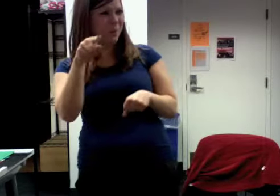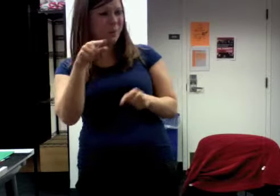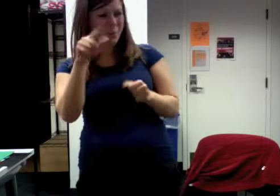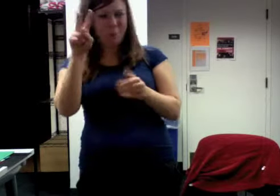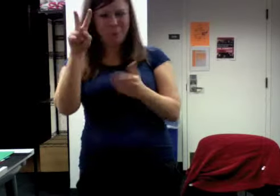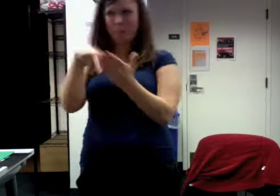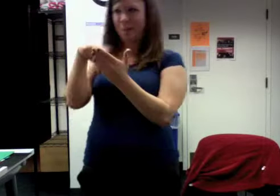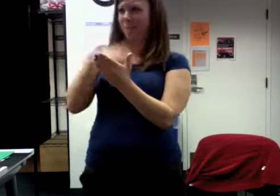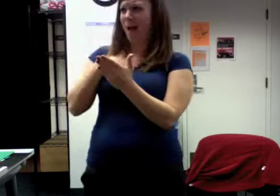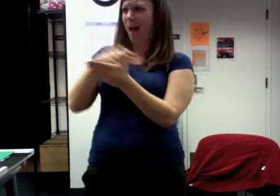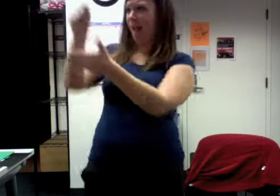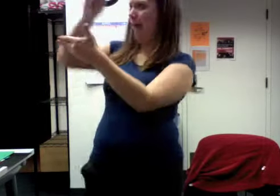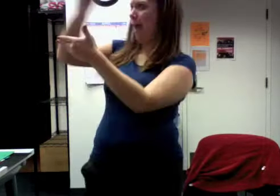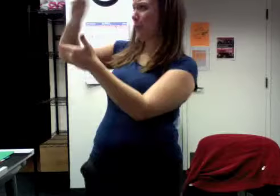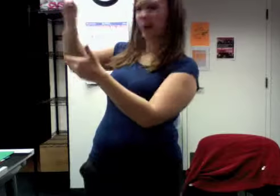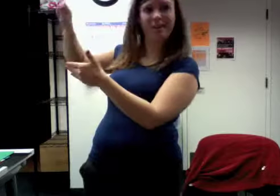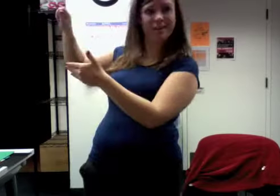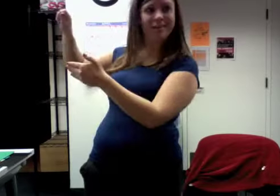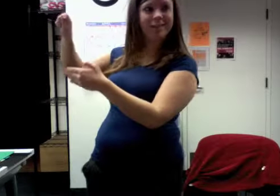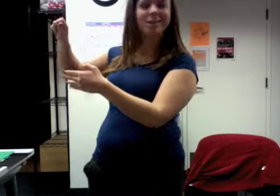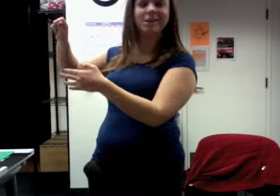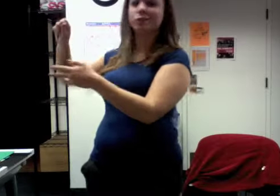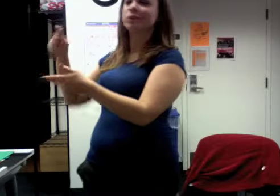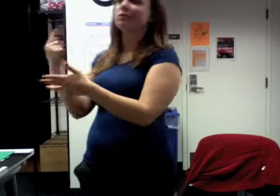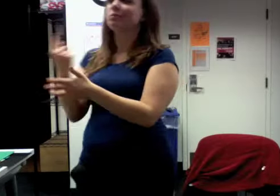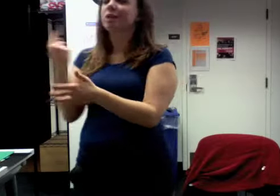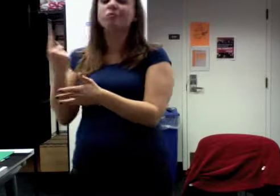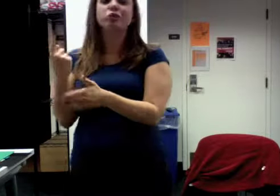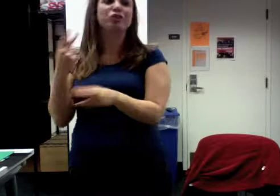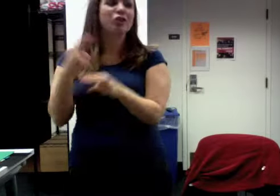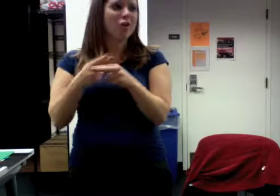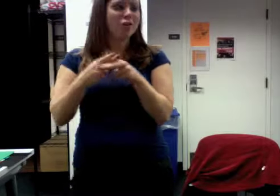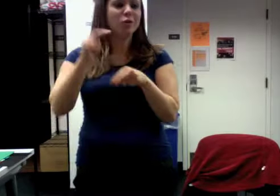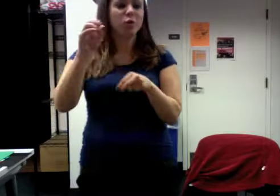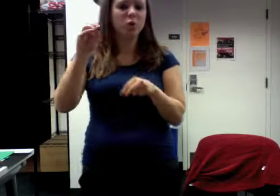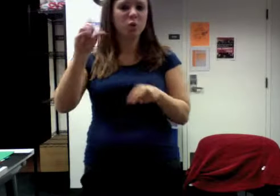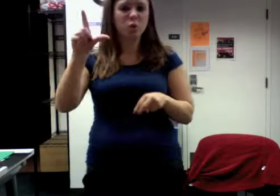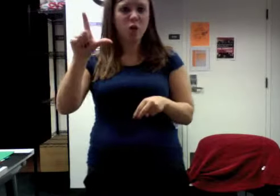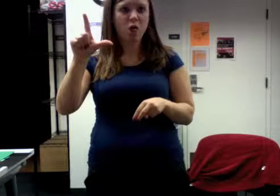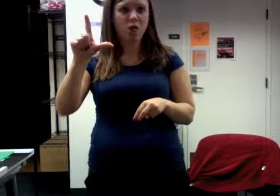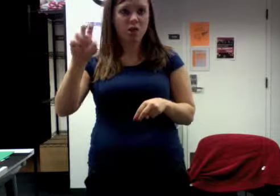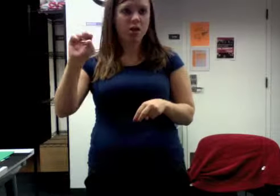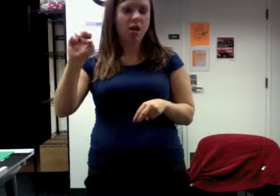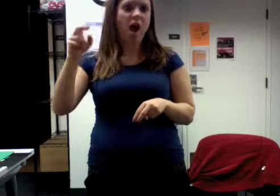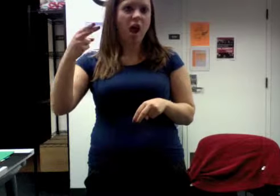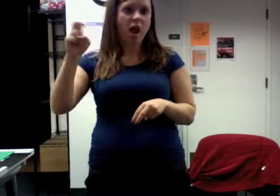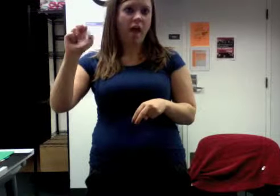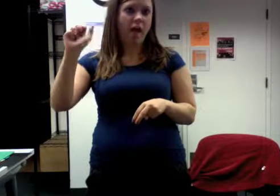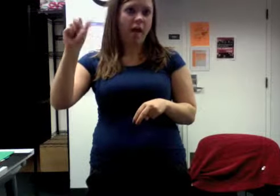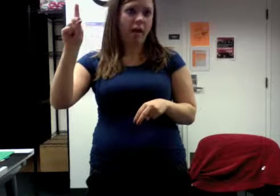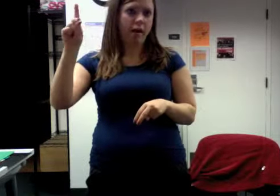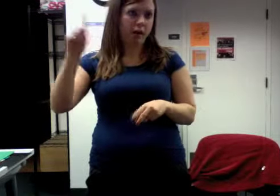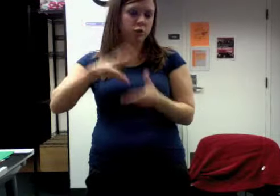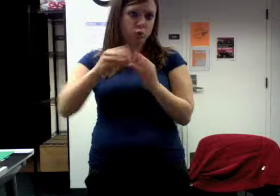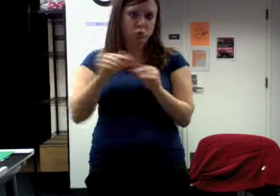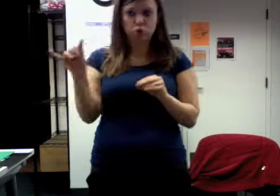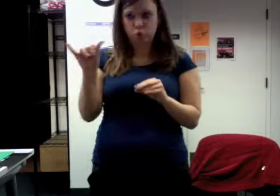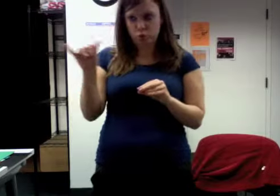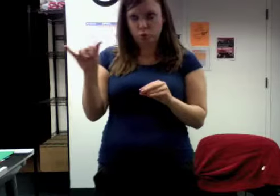Numbskulls, sometimes they're called noodlehead stories too. And they're stories about people who think they're kind of clever, but they're actually very, very stupid. And they get into one